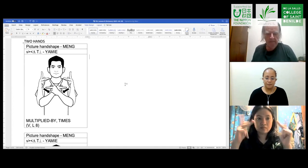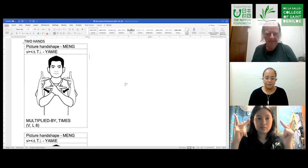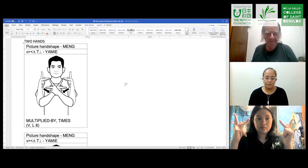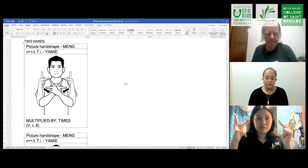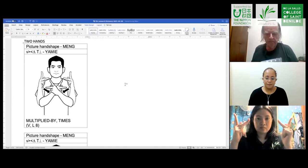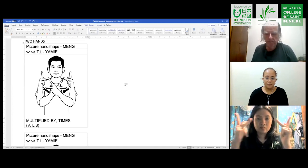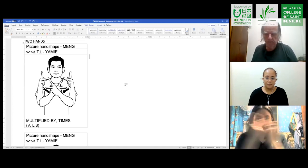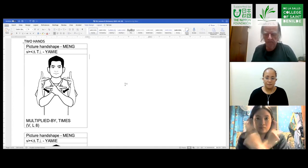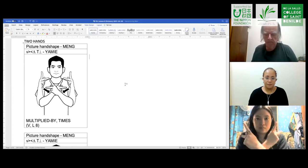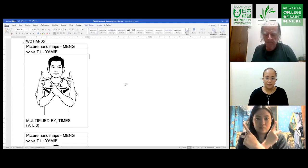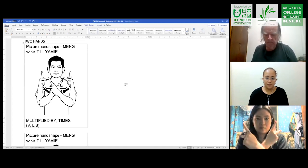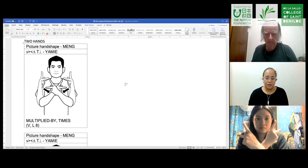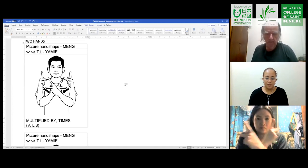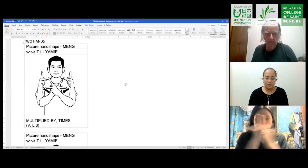So it's the K hand shape.